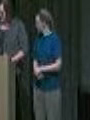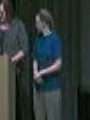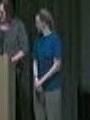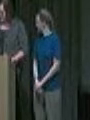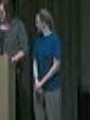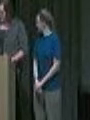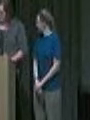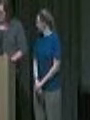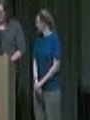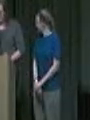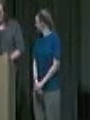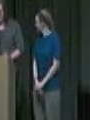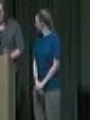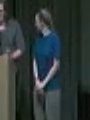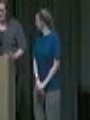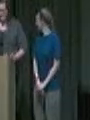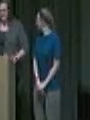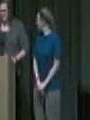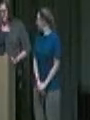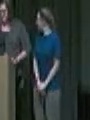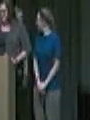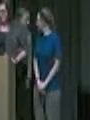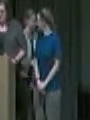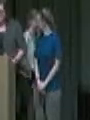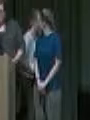Can I use these buttons?